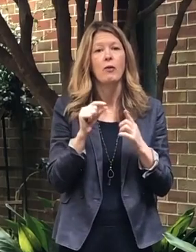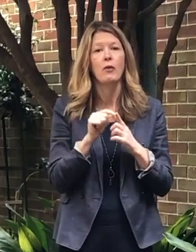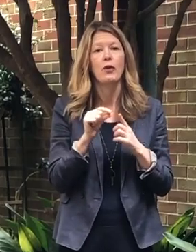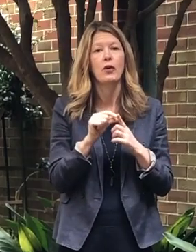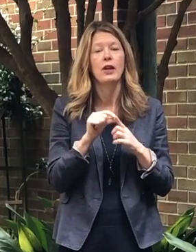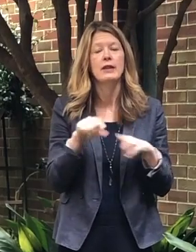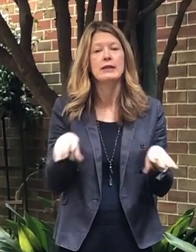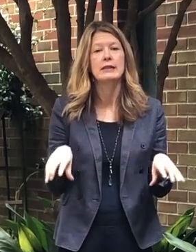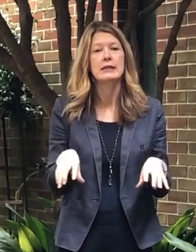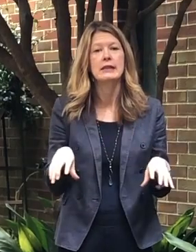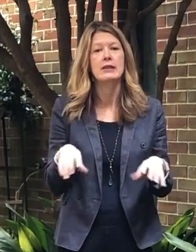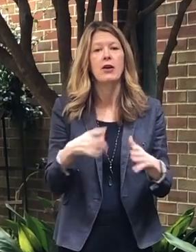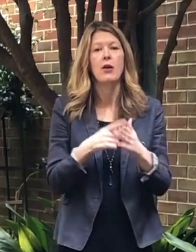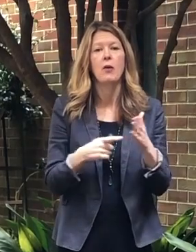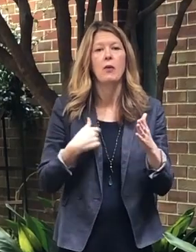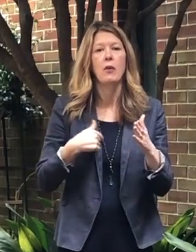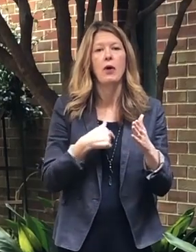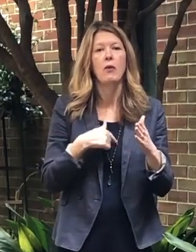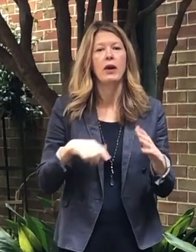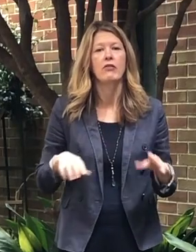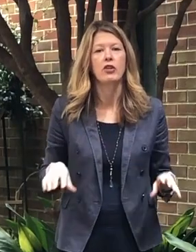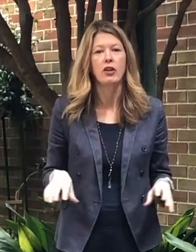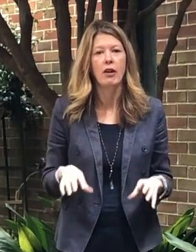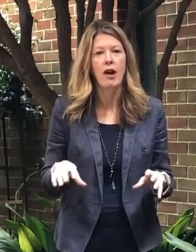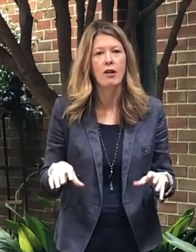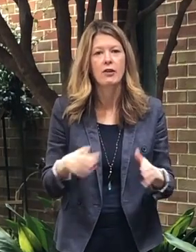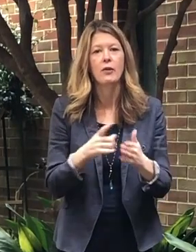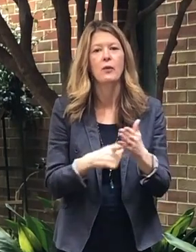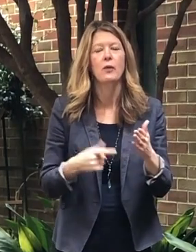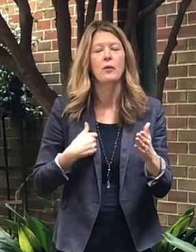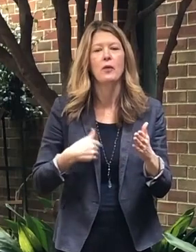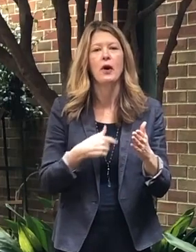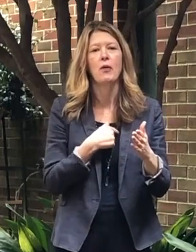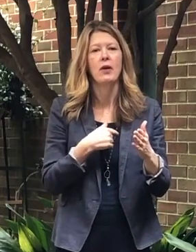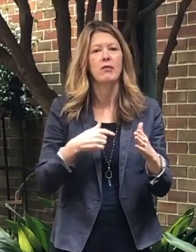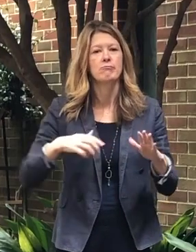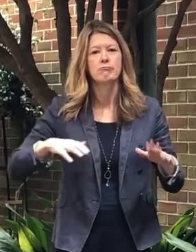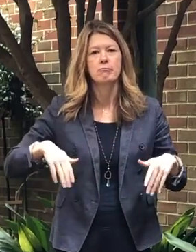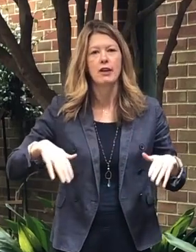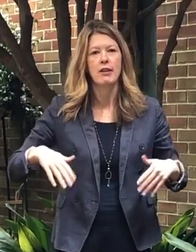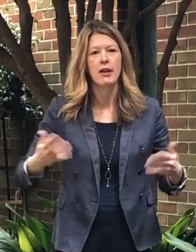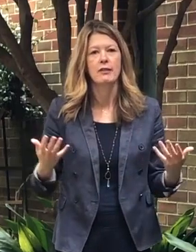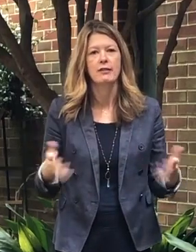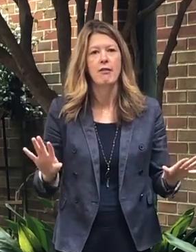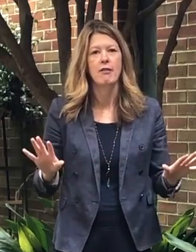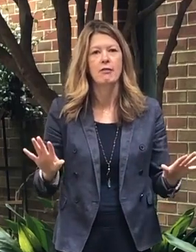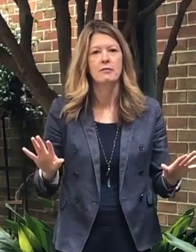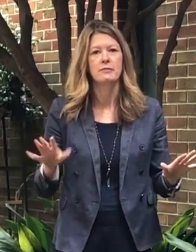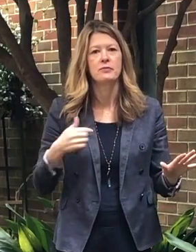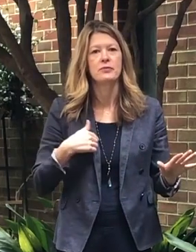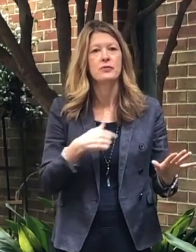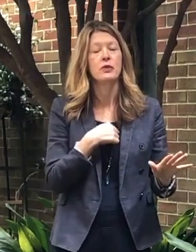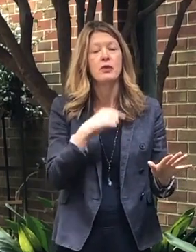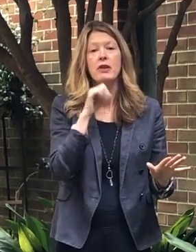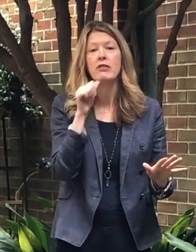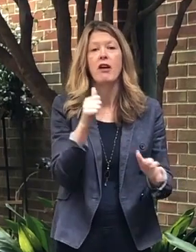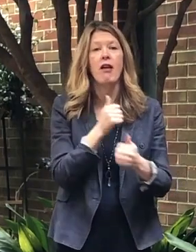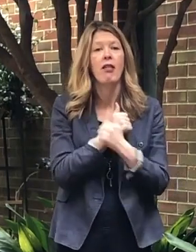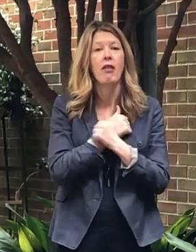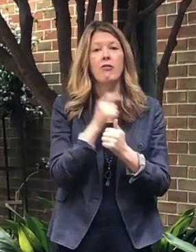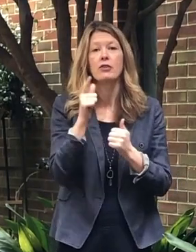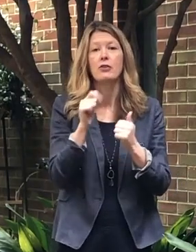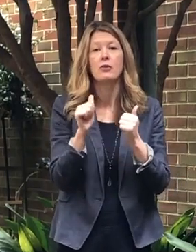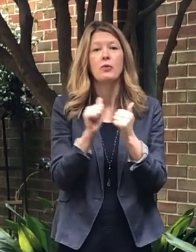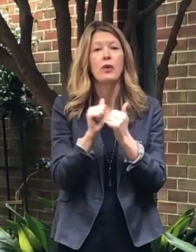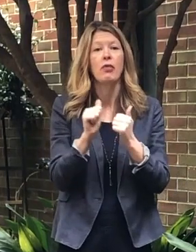deed, by what we have done and by what we have left undone. We have not loved you